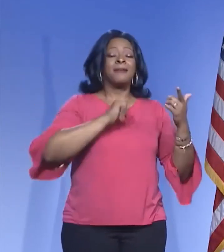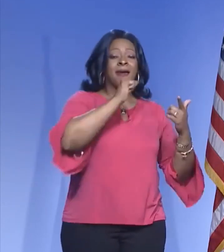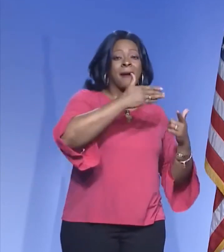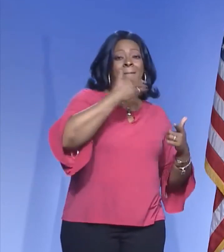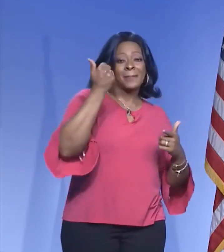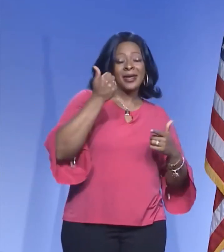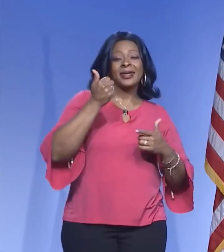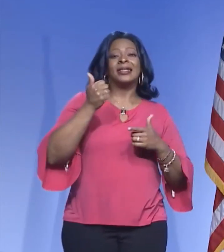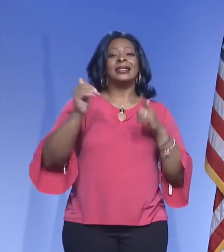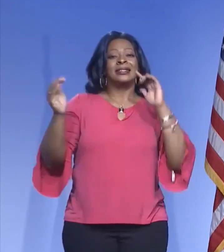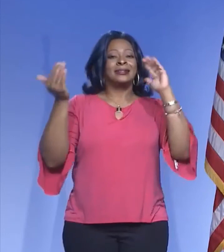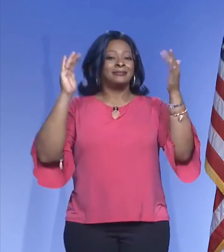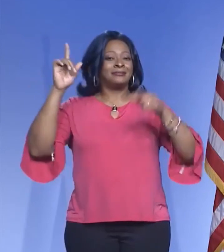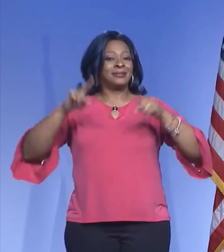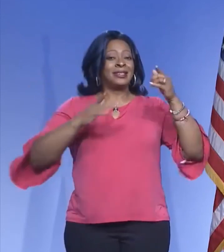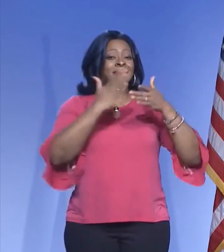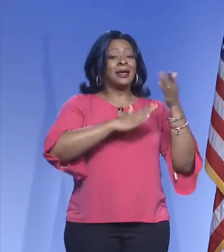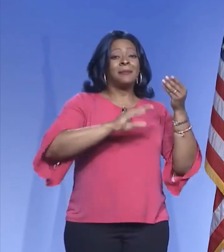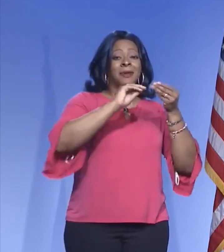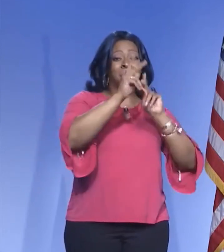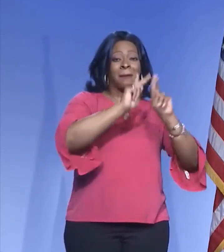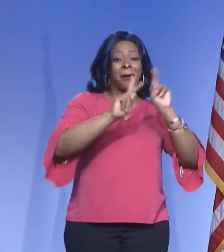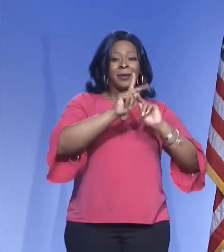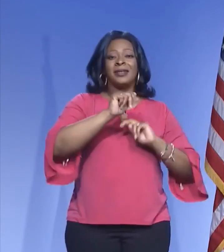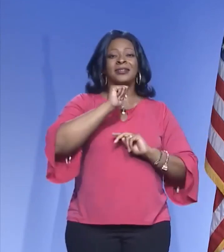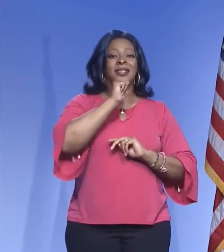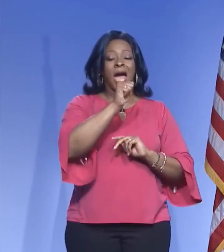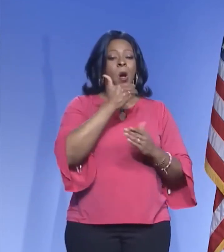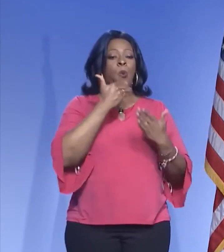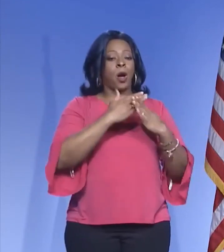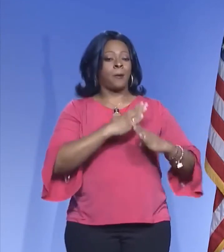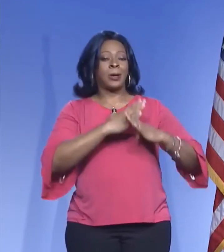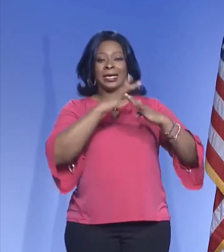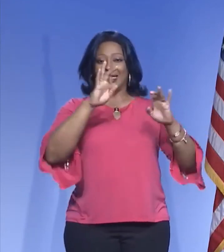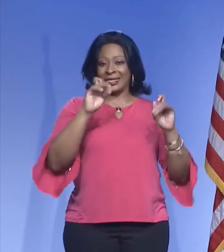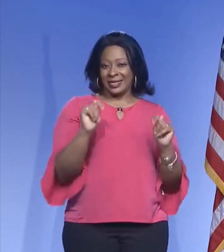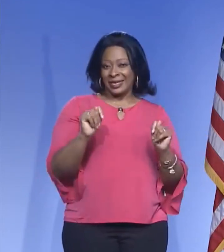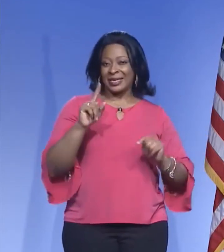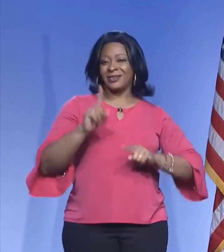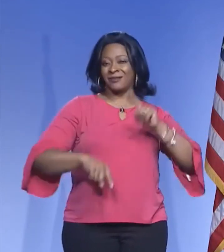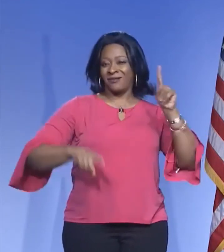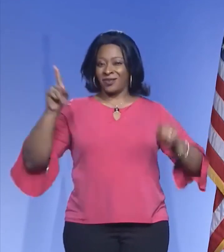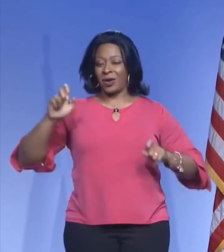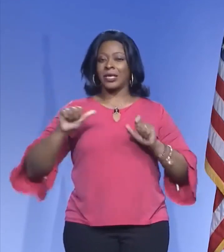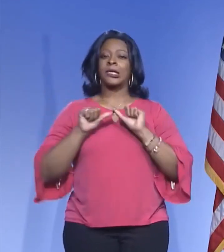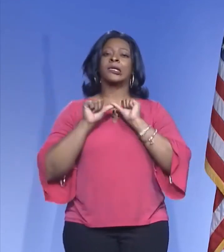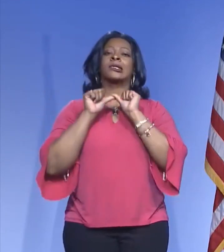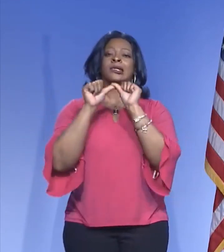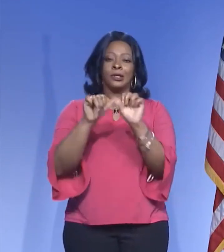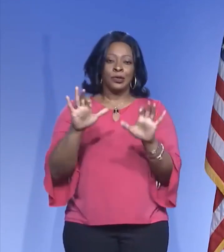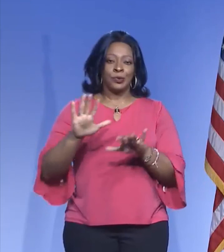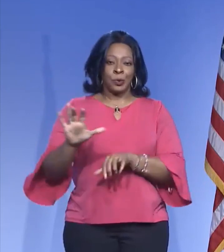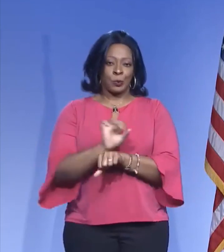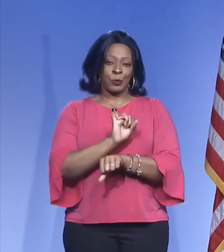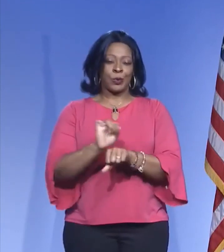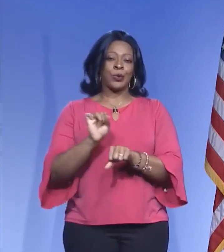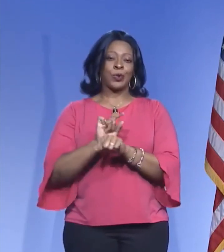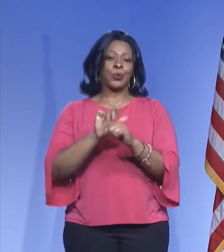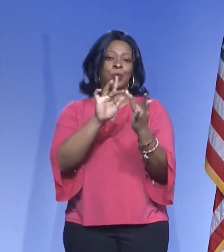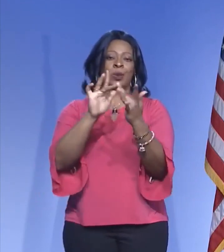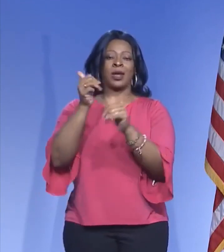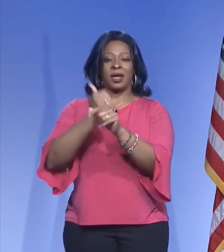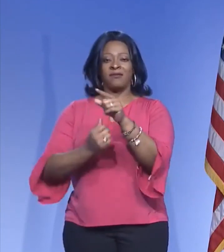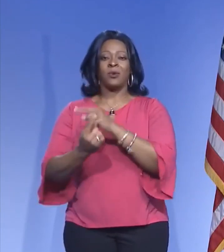other populations are not as well protected yet. So we need to continue to do the work to try to reach everybody